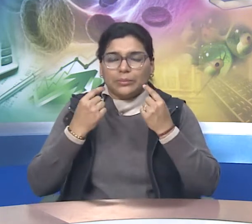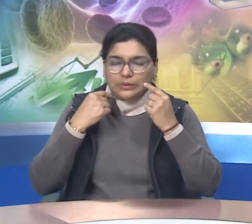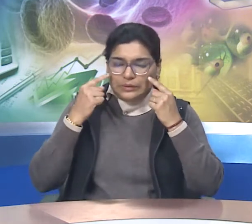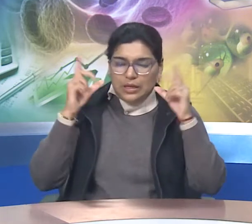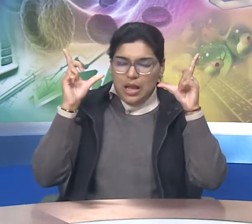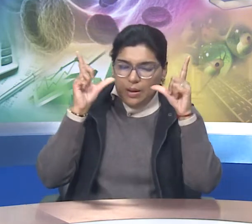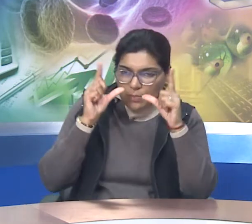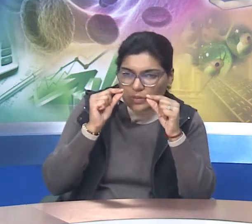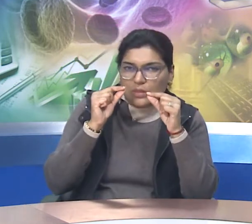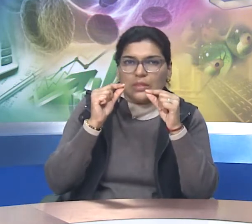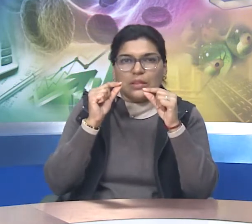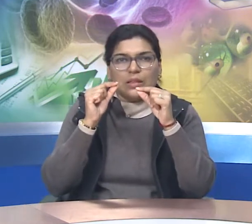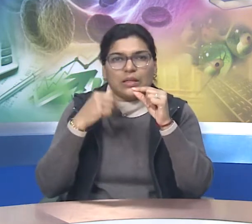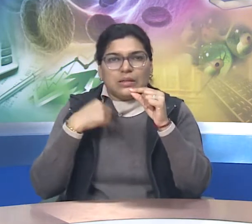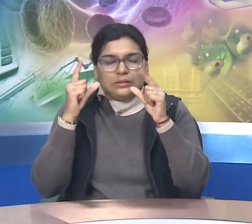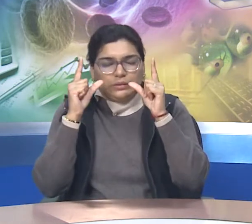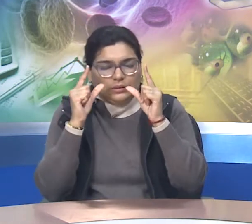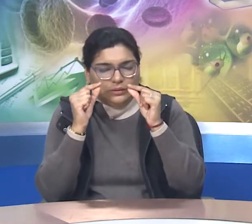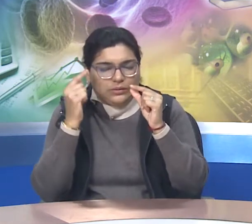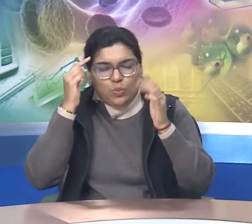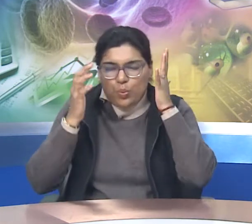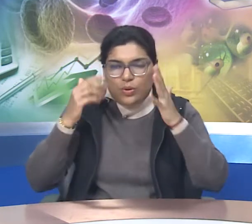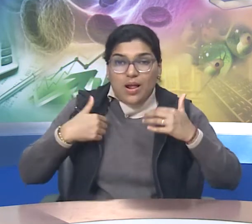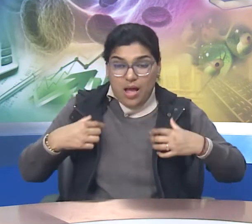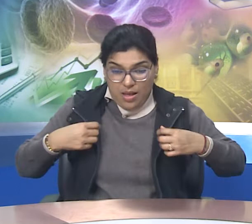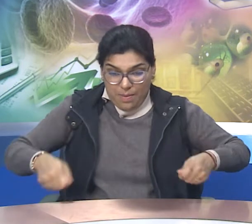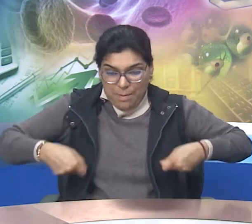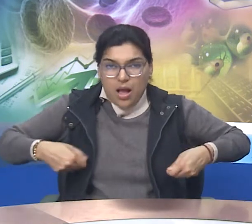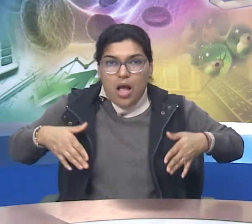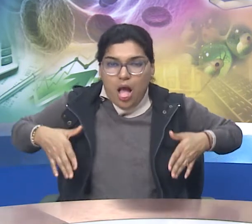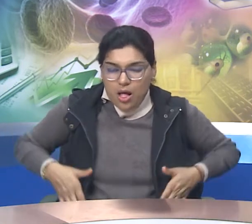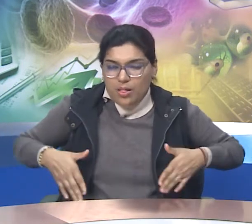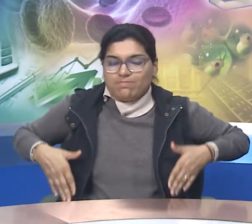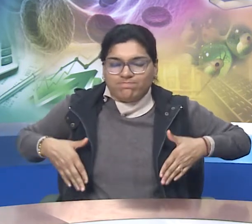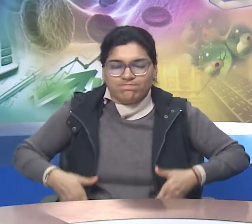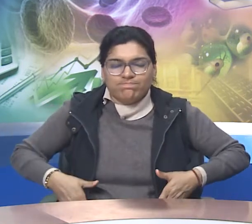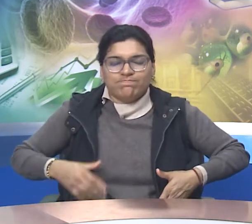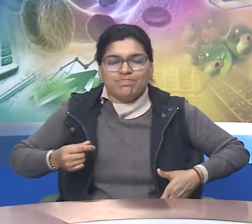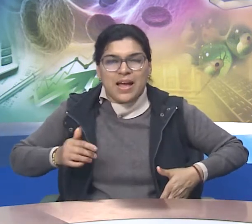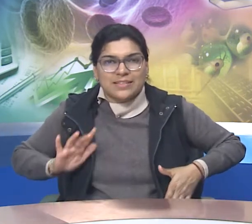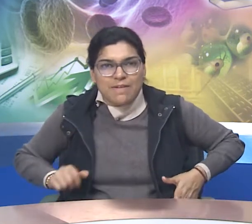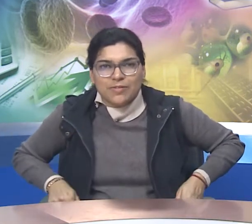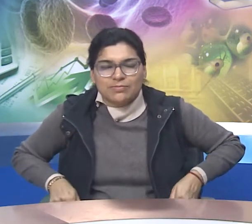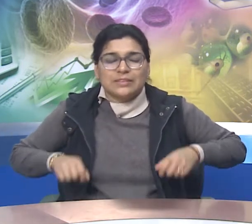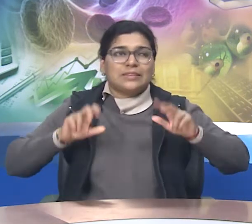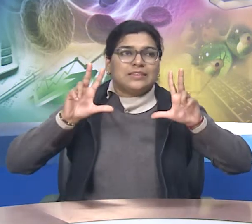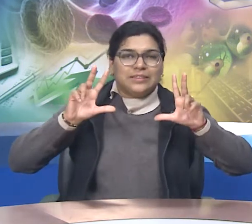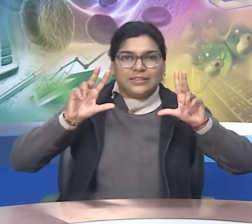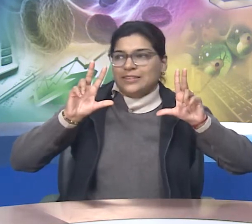He closed his eyes and his face became thoughtful while he put